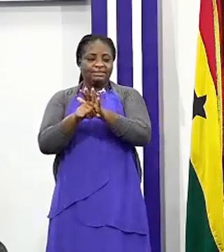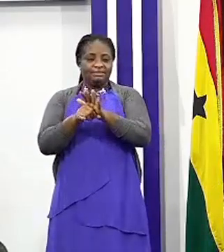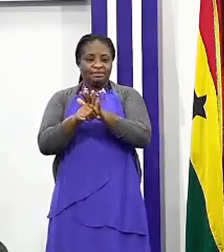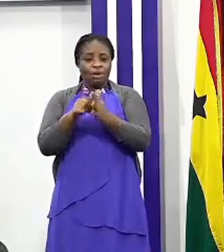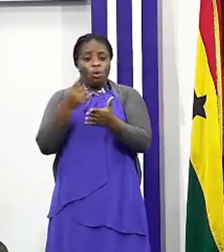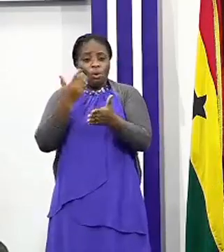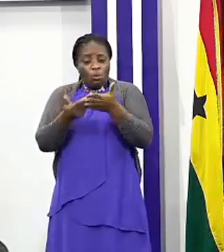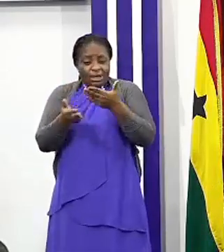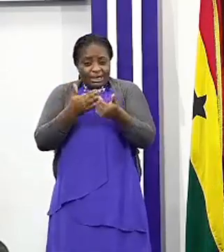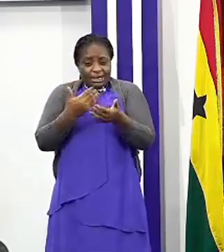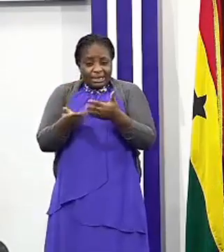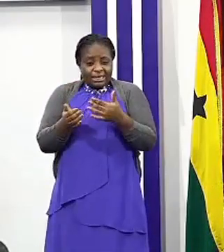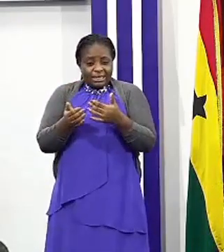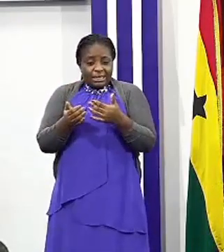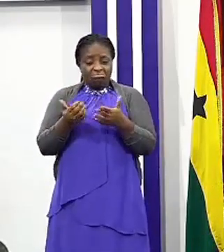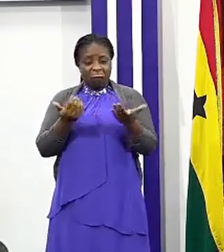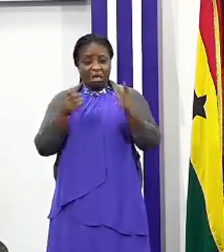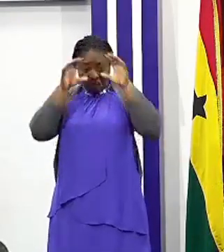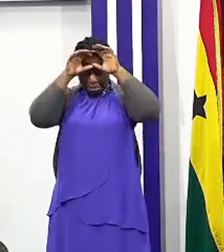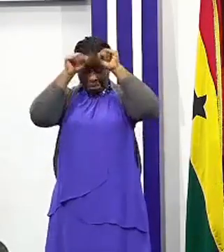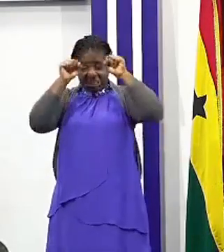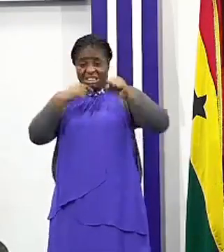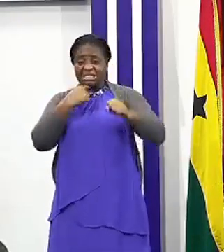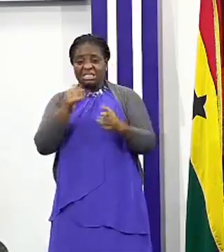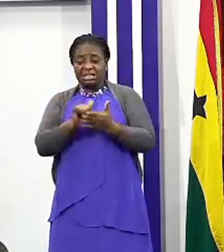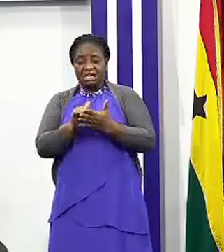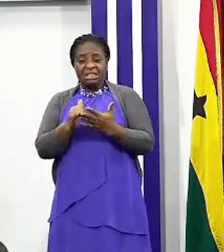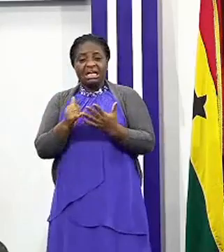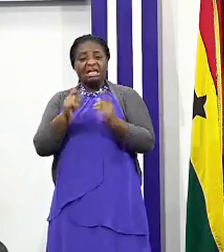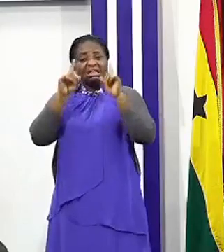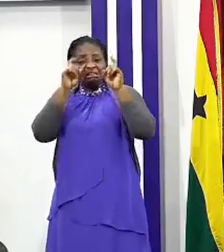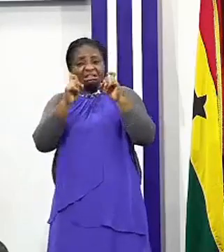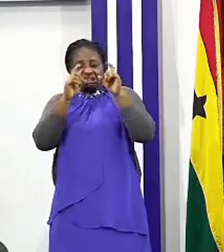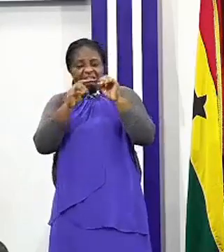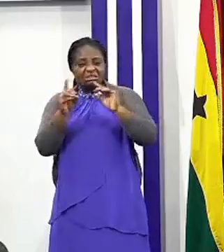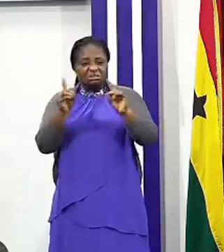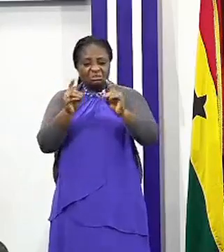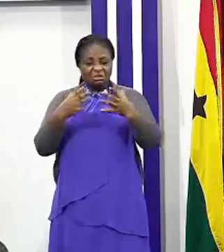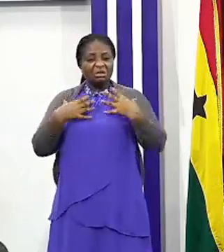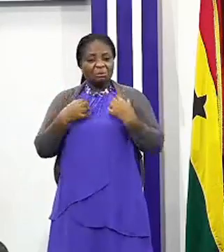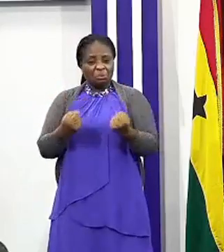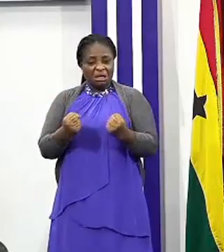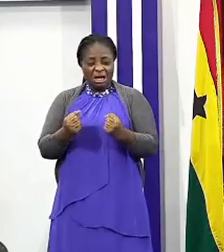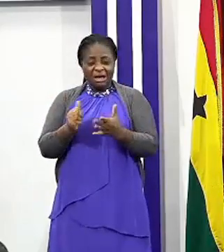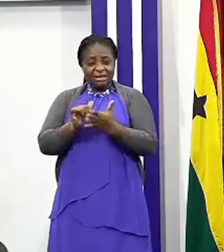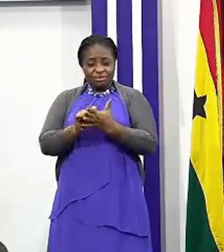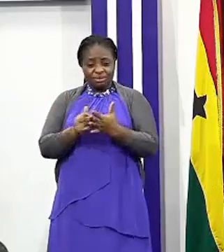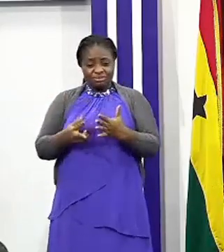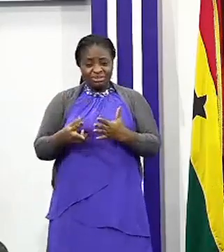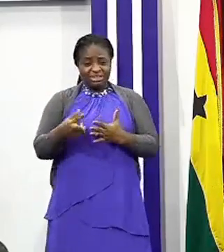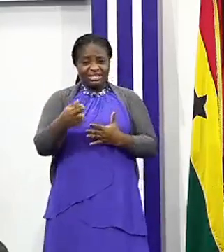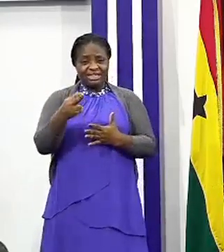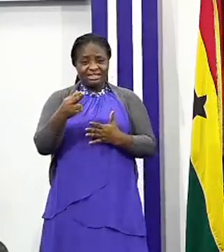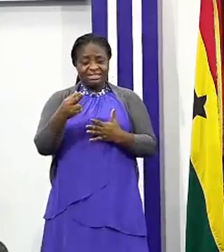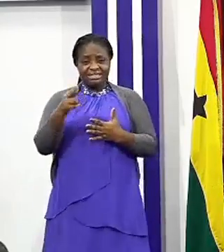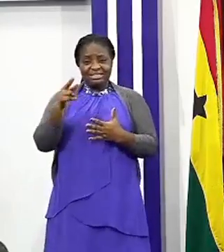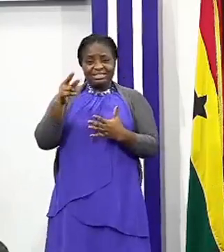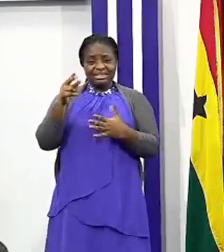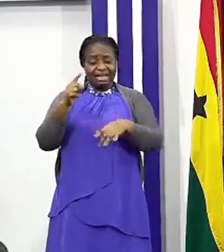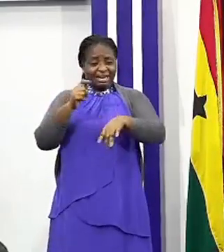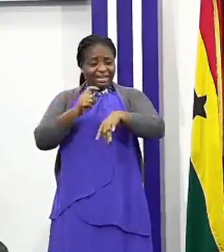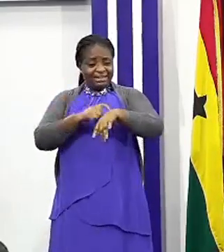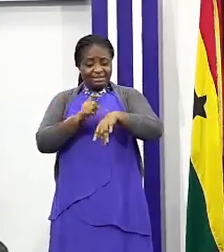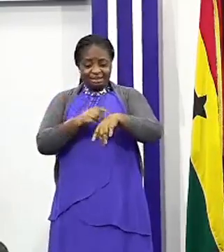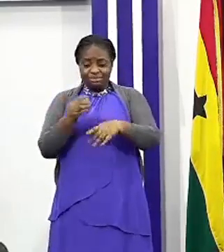the President said that testing is being enhanced, and hope that we will be able to cut this duration from time of